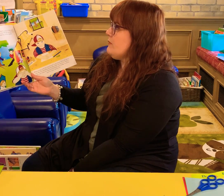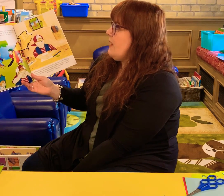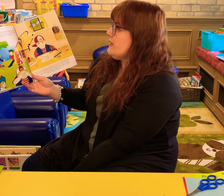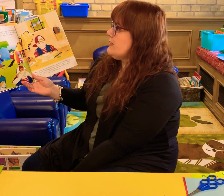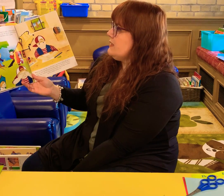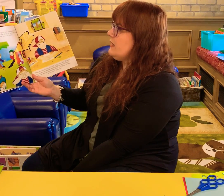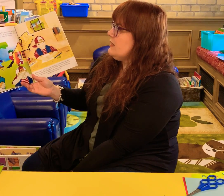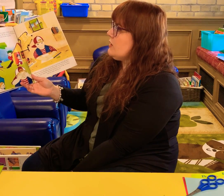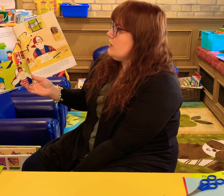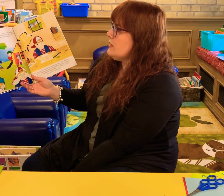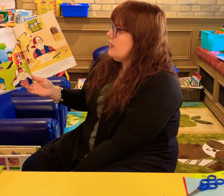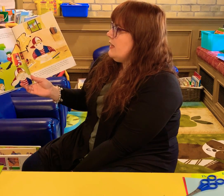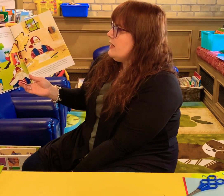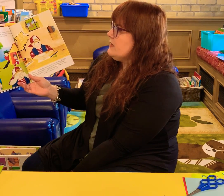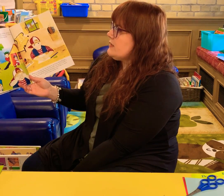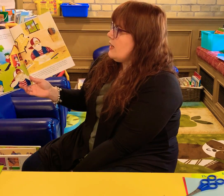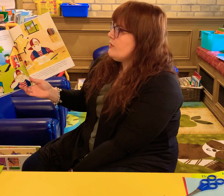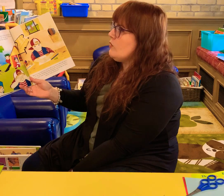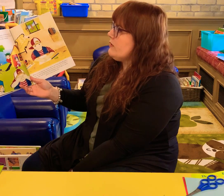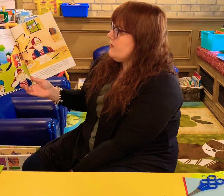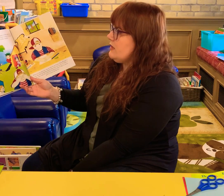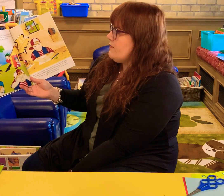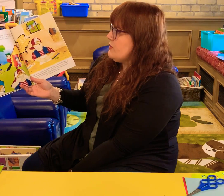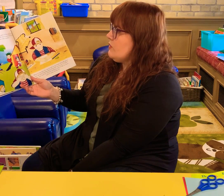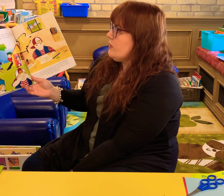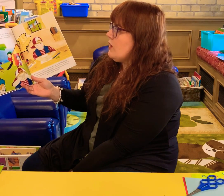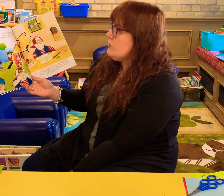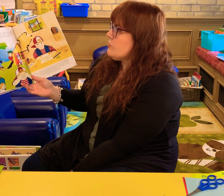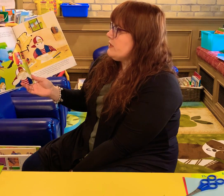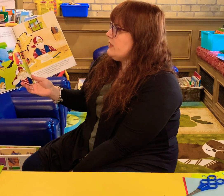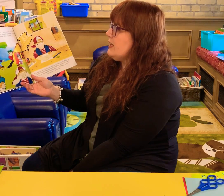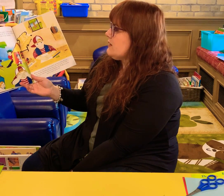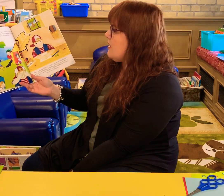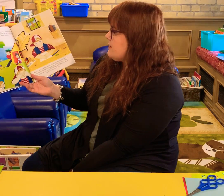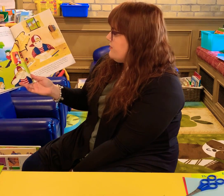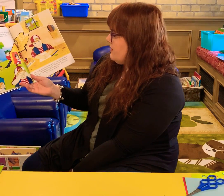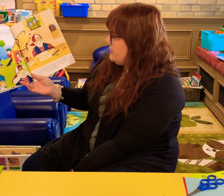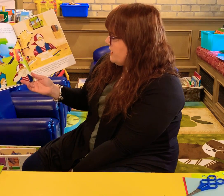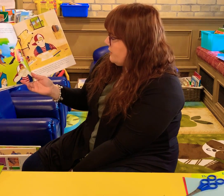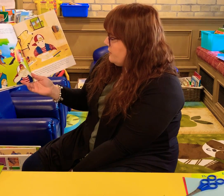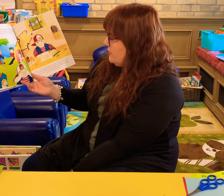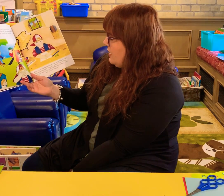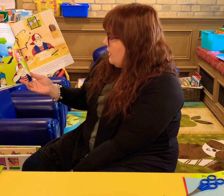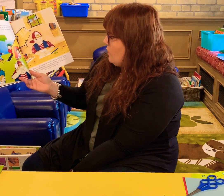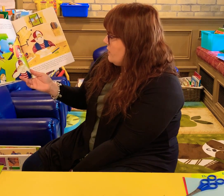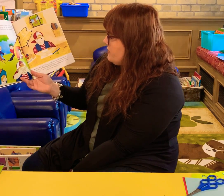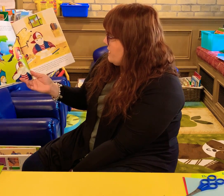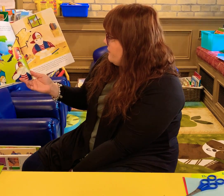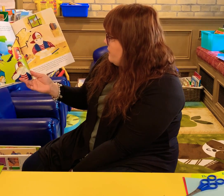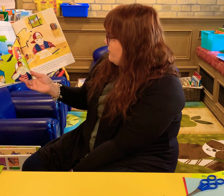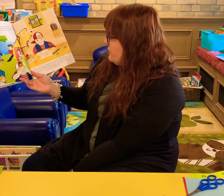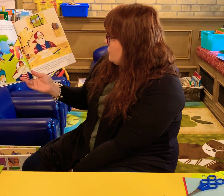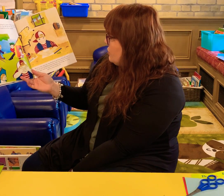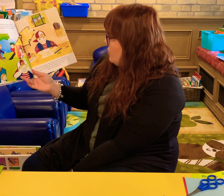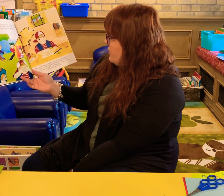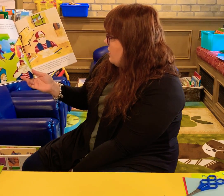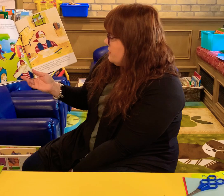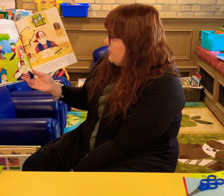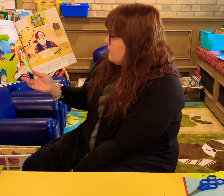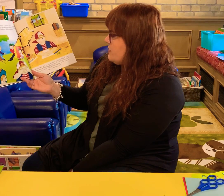of hide and seek in the garden this time no one fell left out and we all joined in and had lots of fun together when it was time for my friends to go they all said it was the